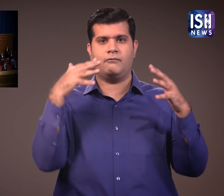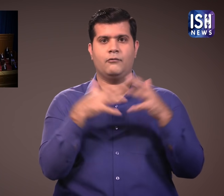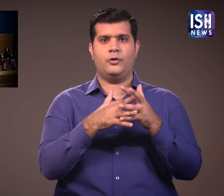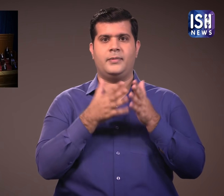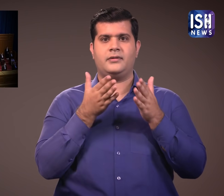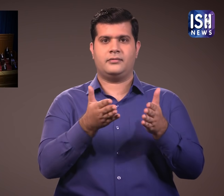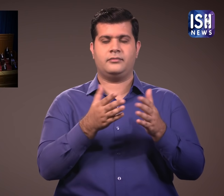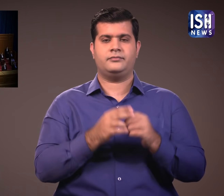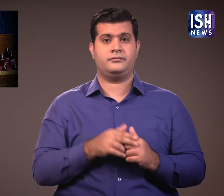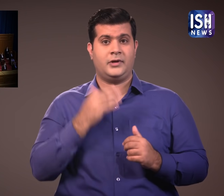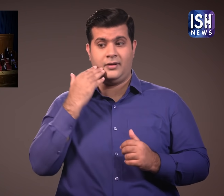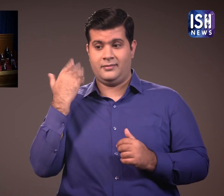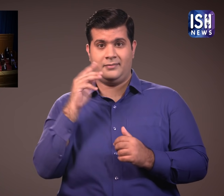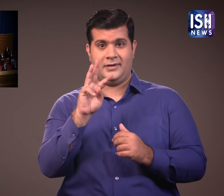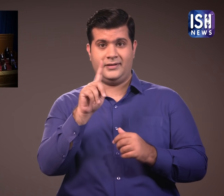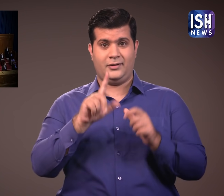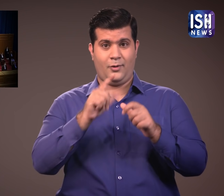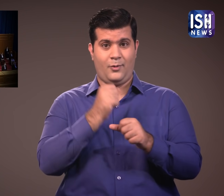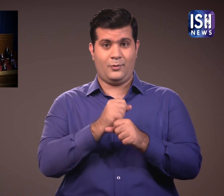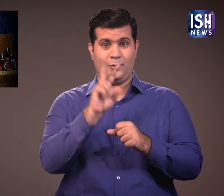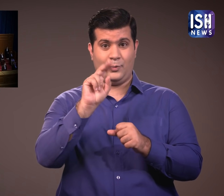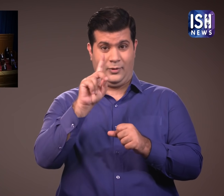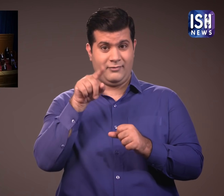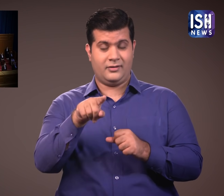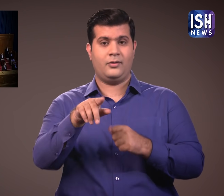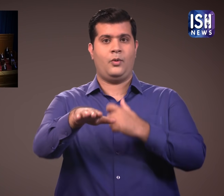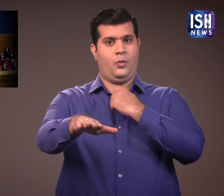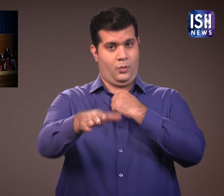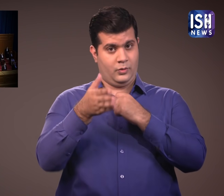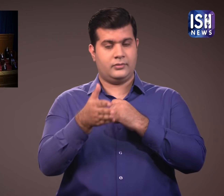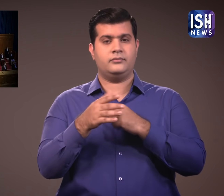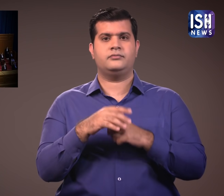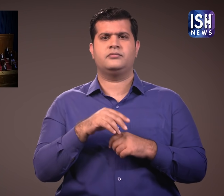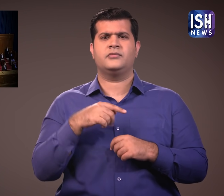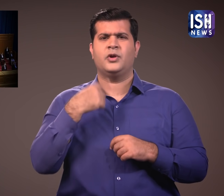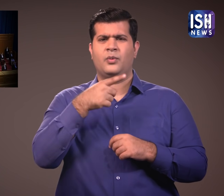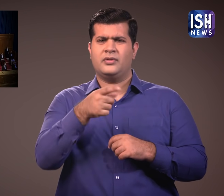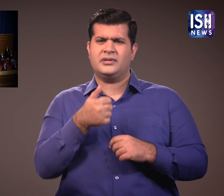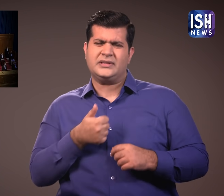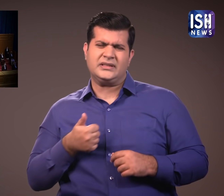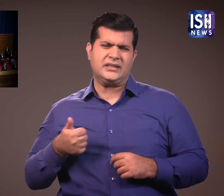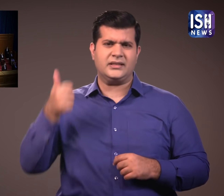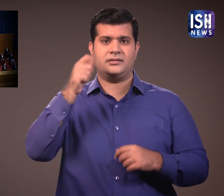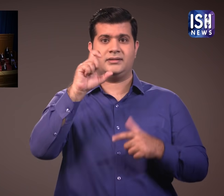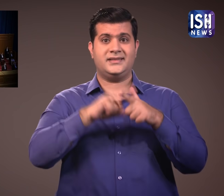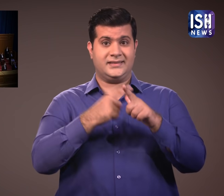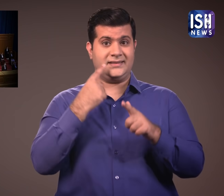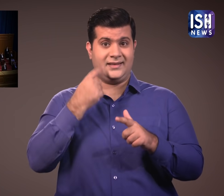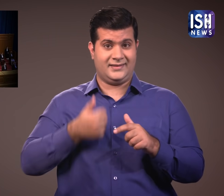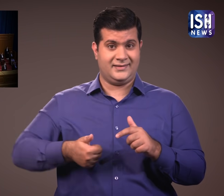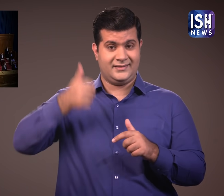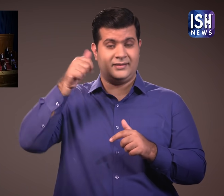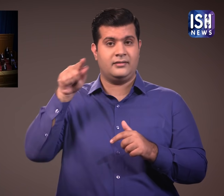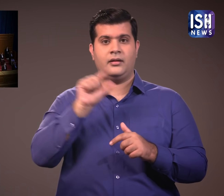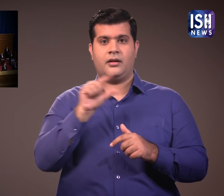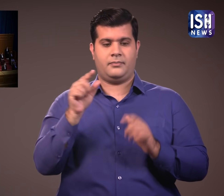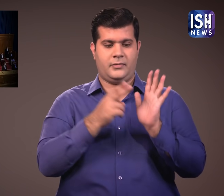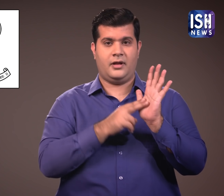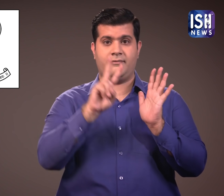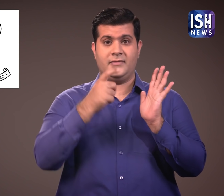3 women. On 31st August, N. V. Ramanna, the Chief Justice of India gave the Oath of Office to these